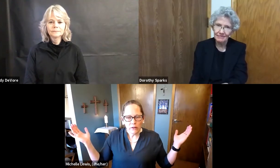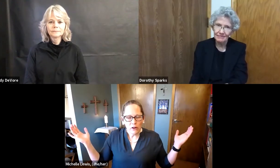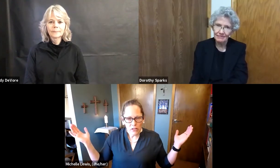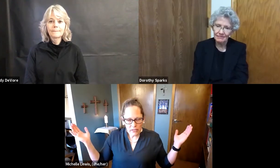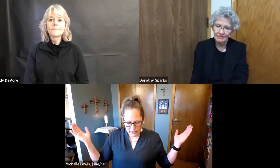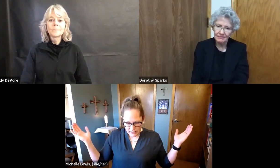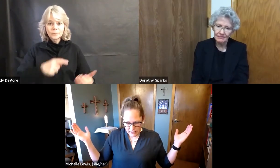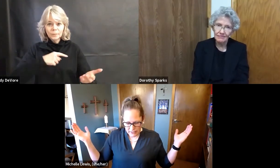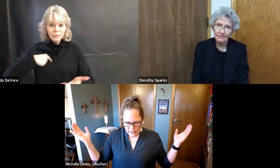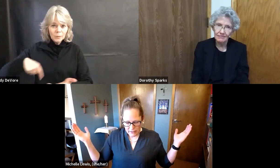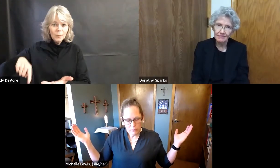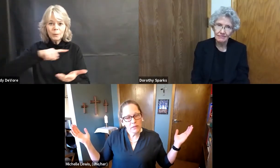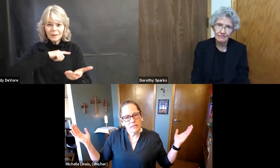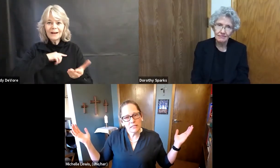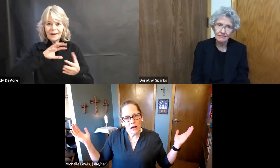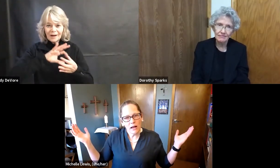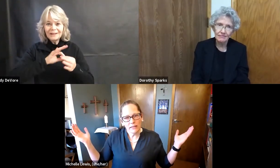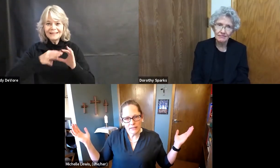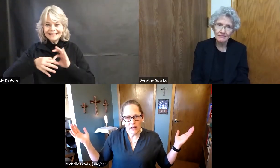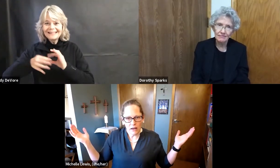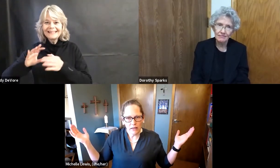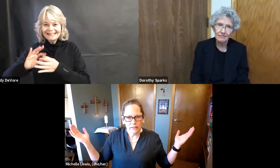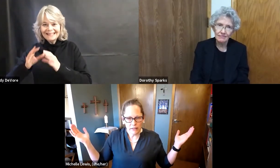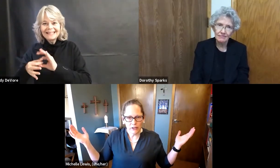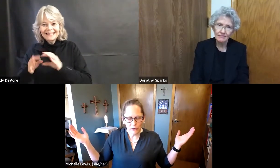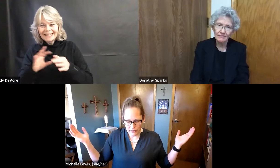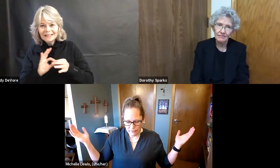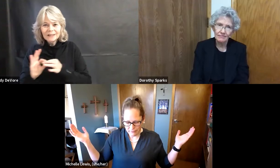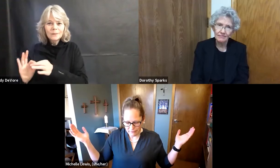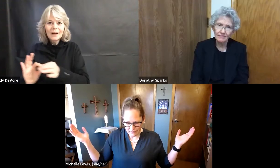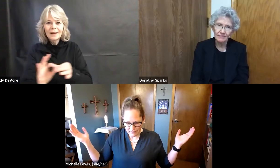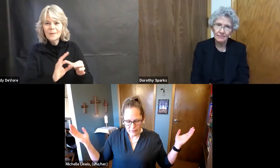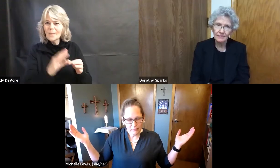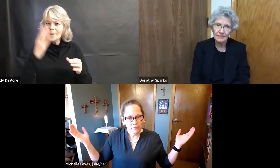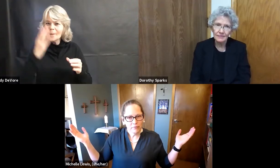We are all connected because God is kind and good.